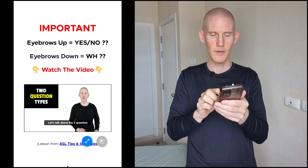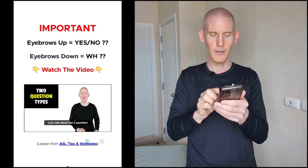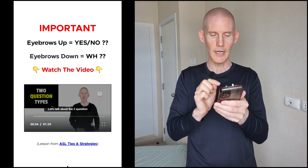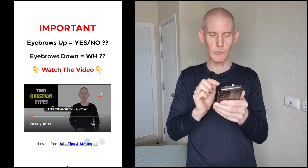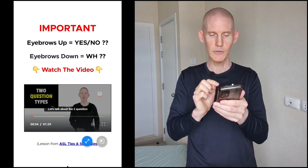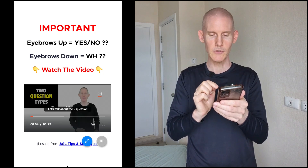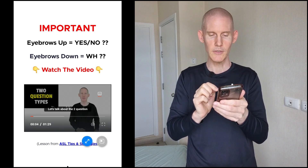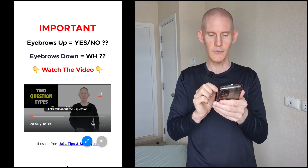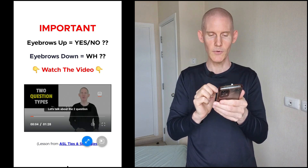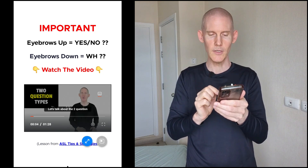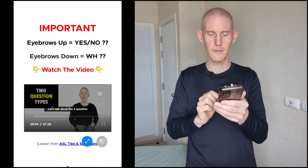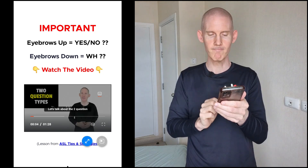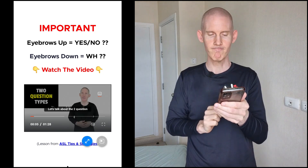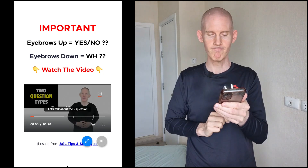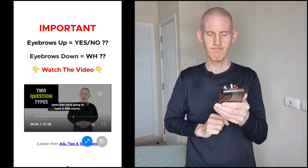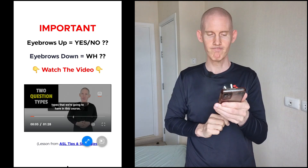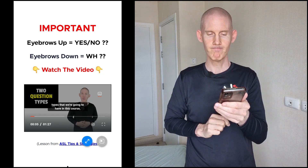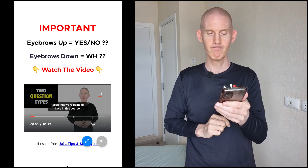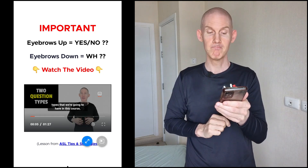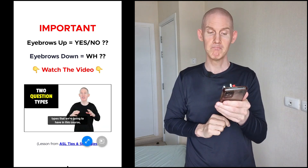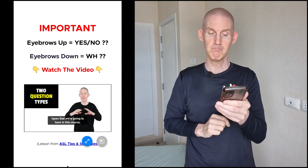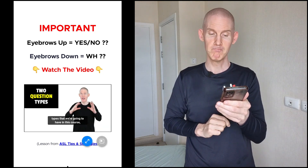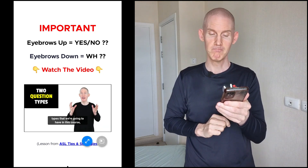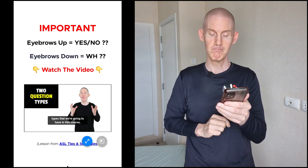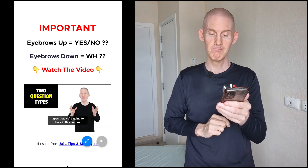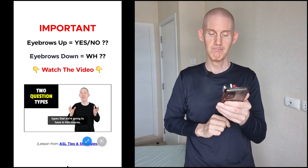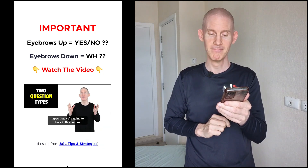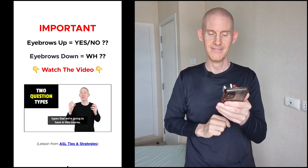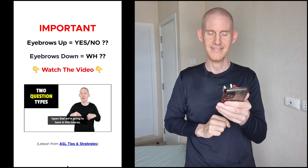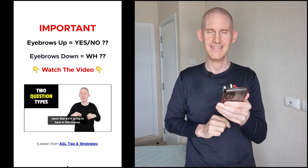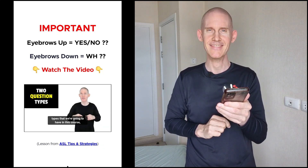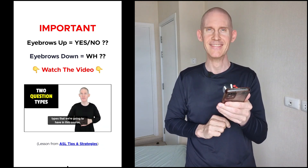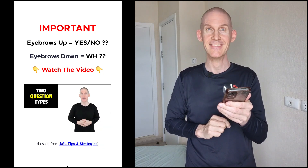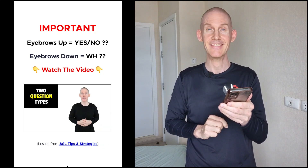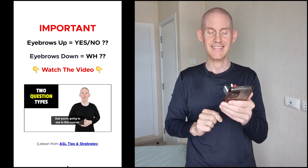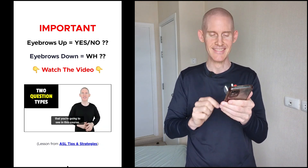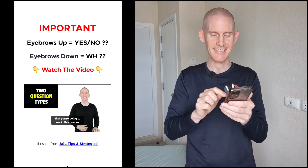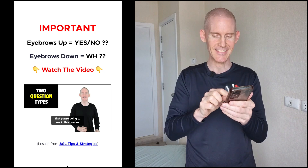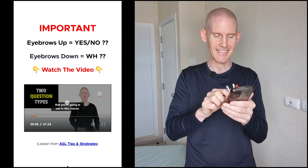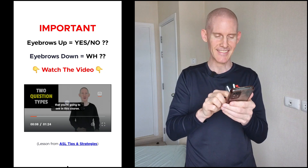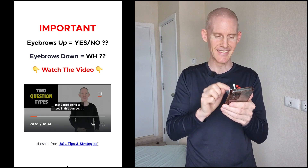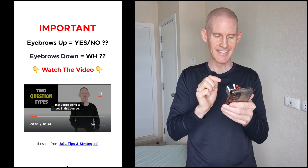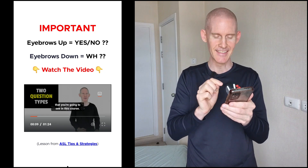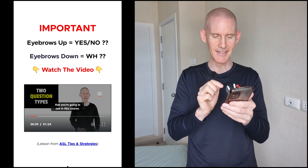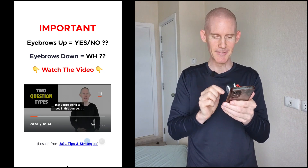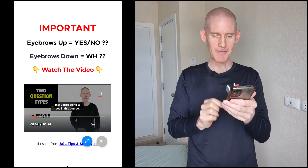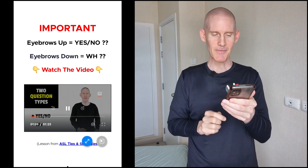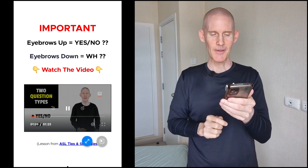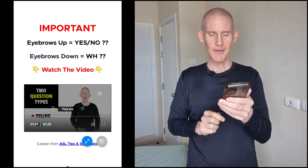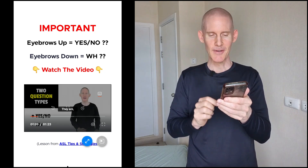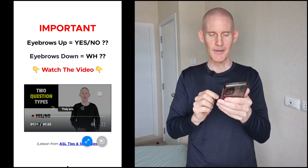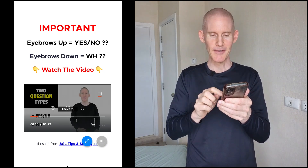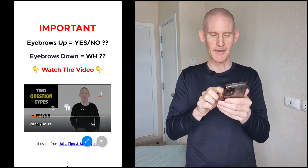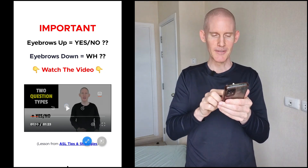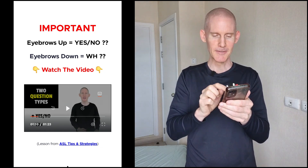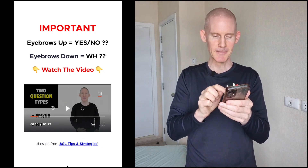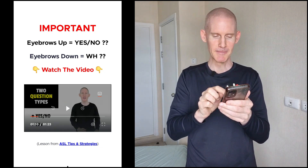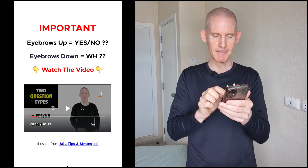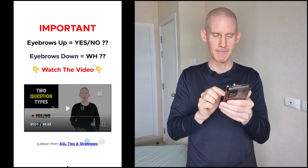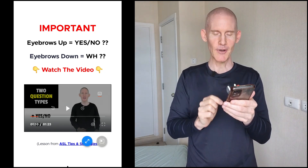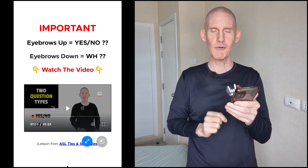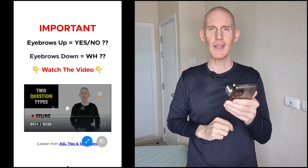there we go. Now the captions are in white. Two question types that we're going to have in this course, that you're going to see in this course. They